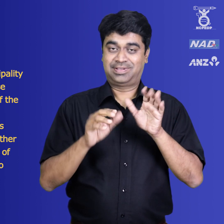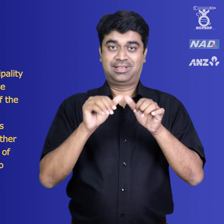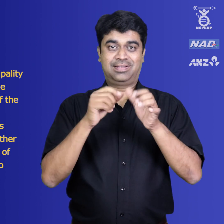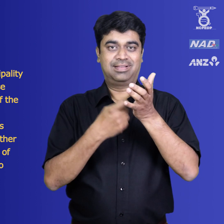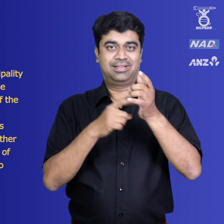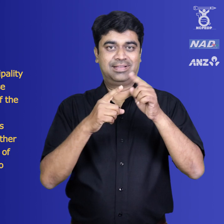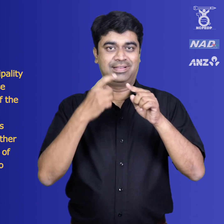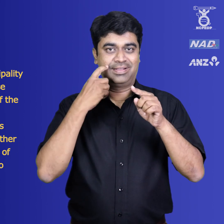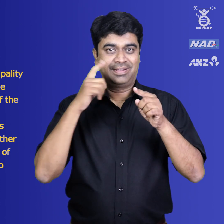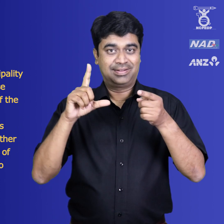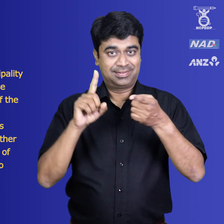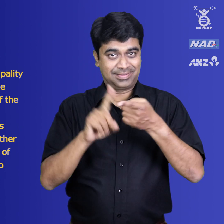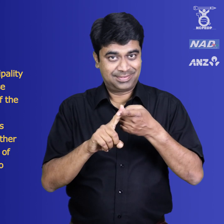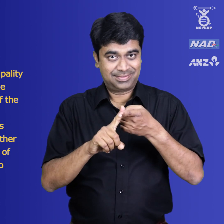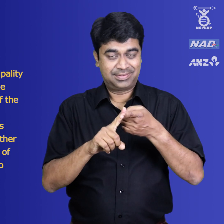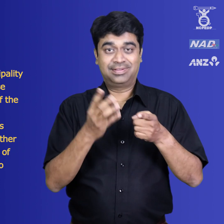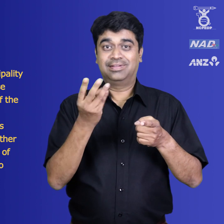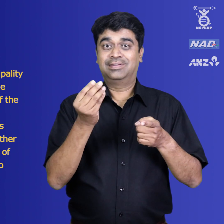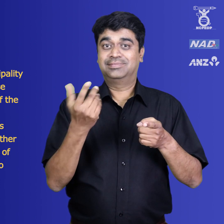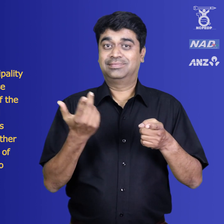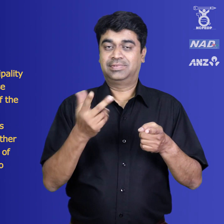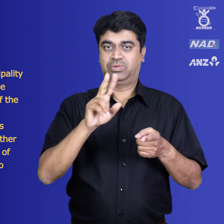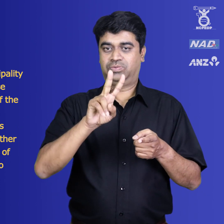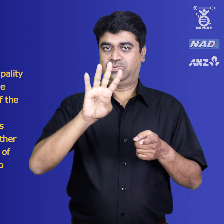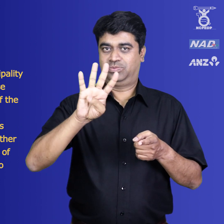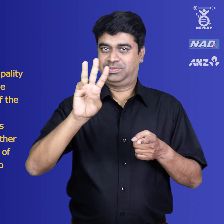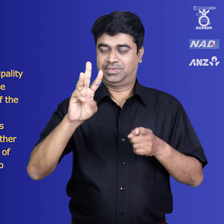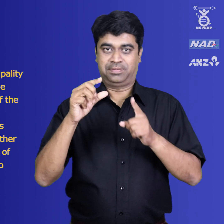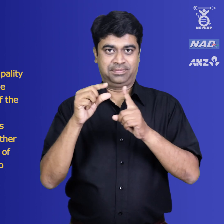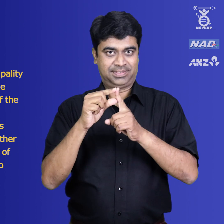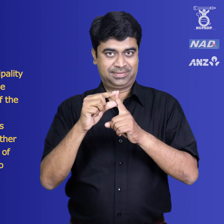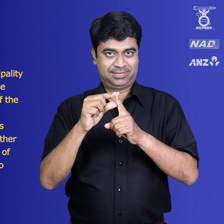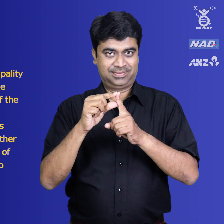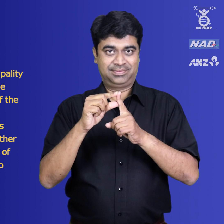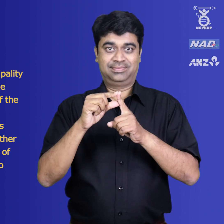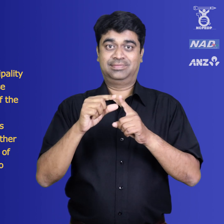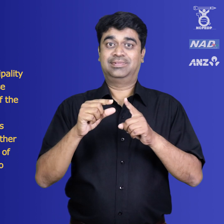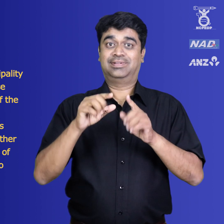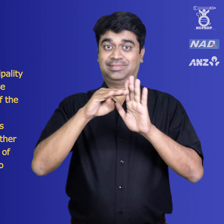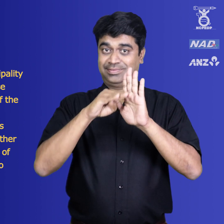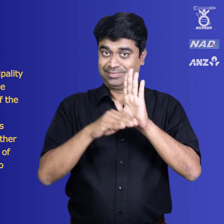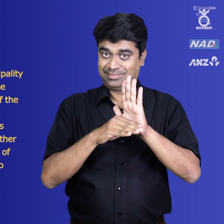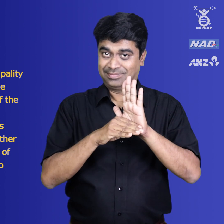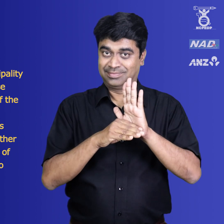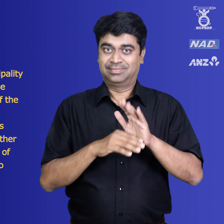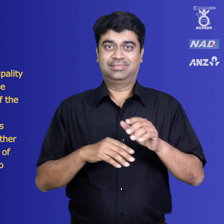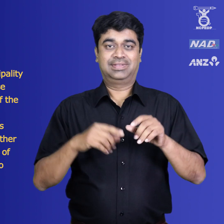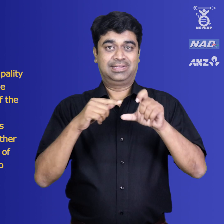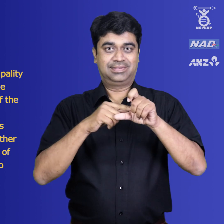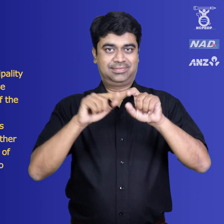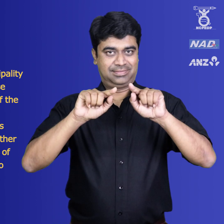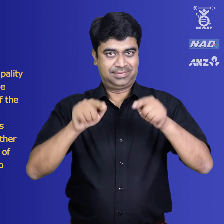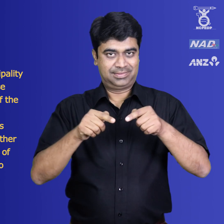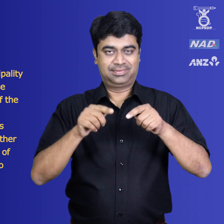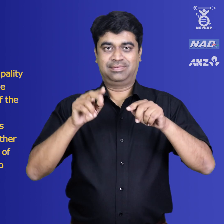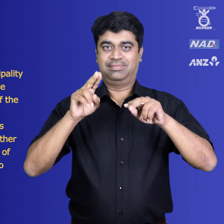243p of the Constitution. a cantonment board